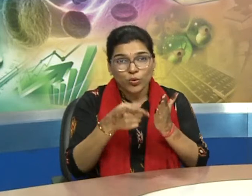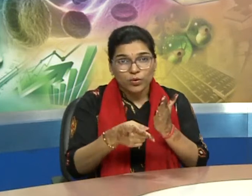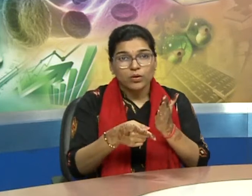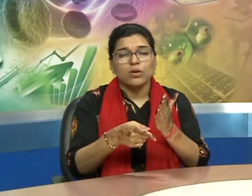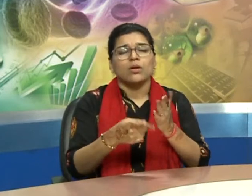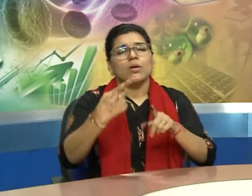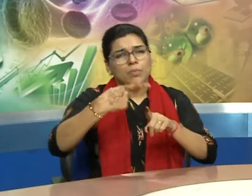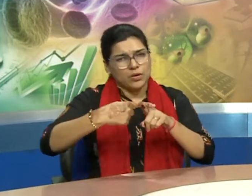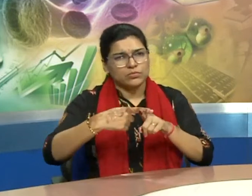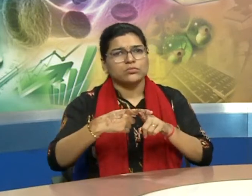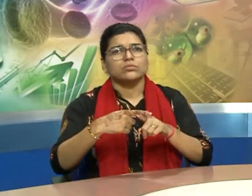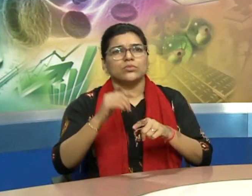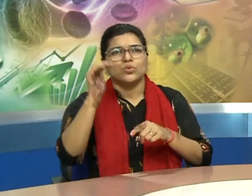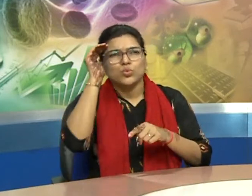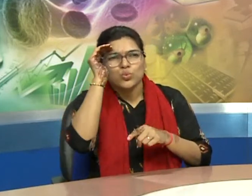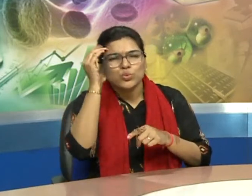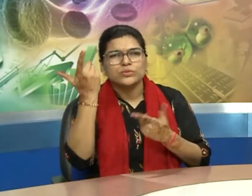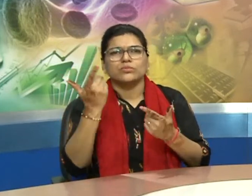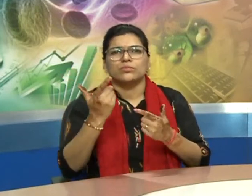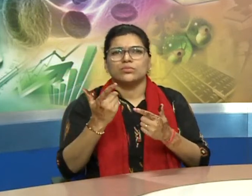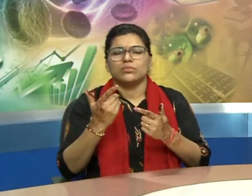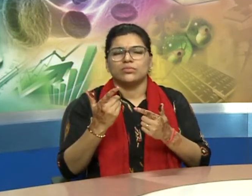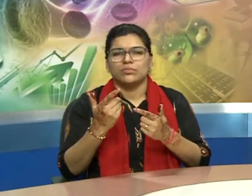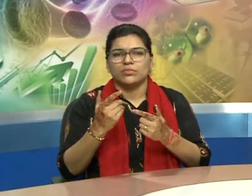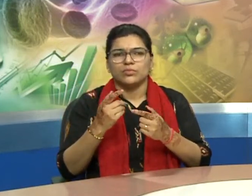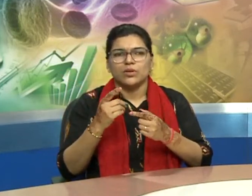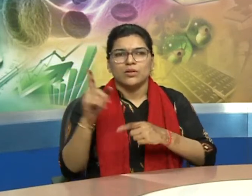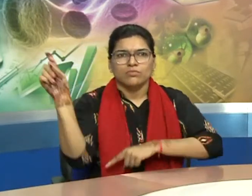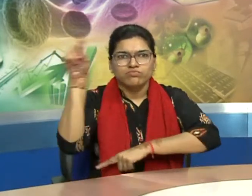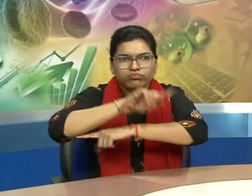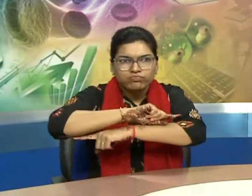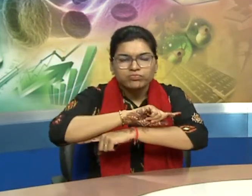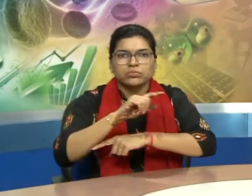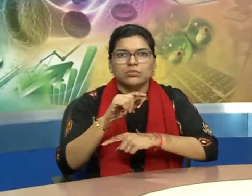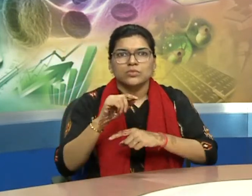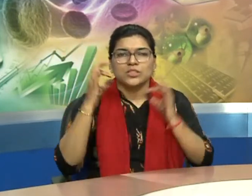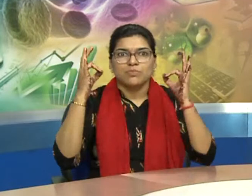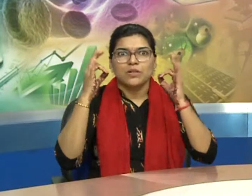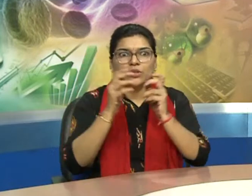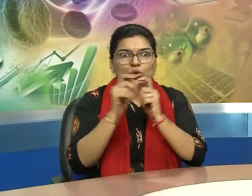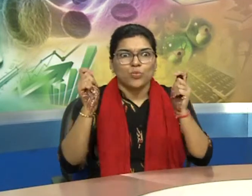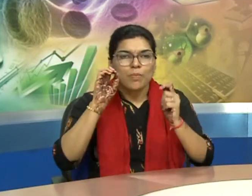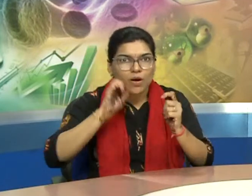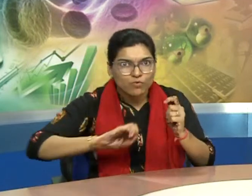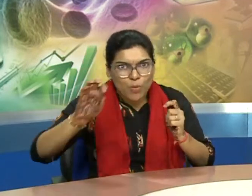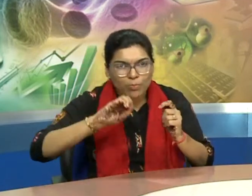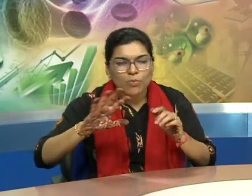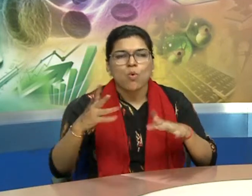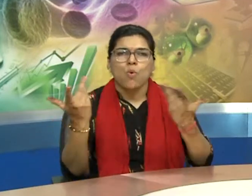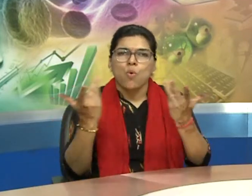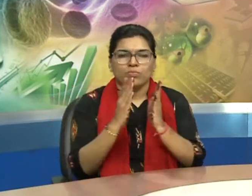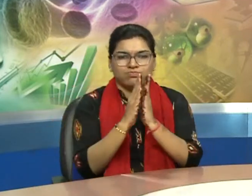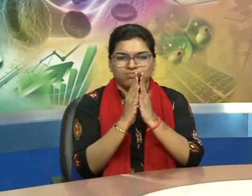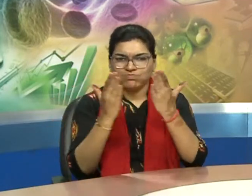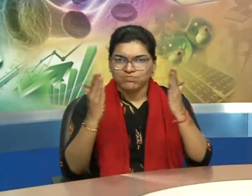to develop collection of latest books and